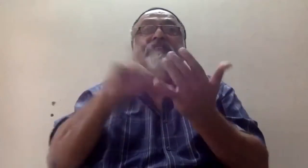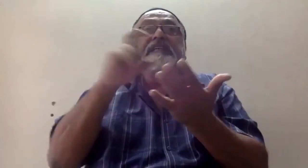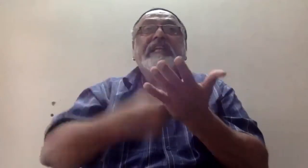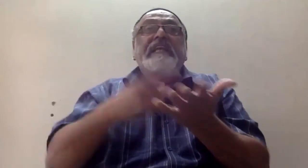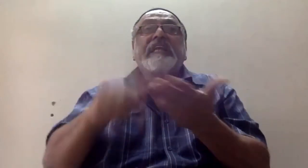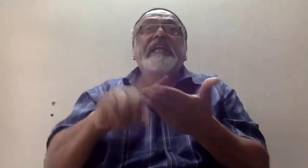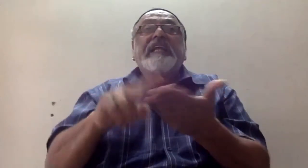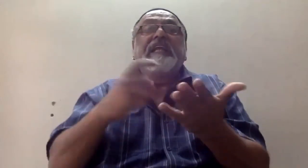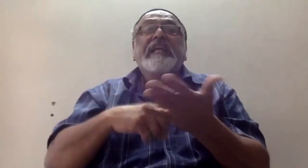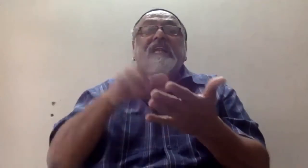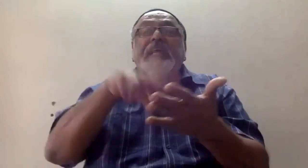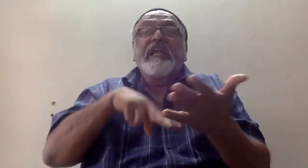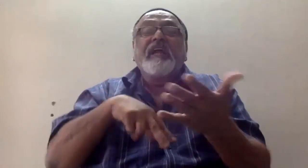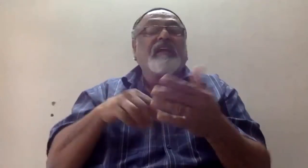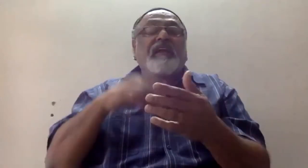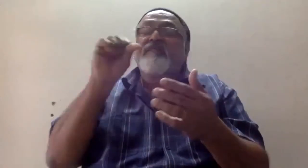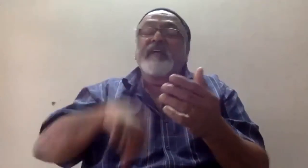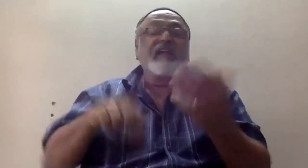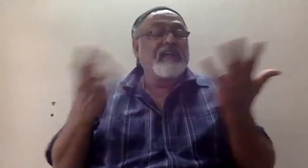help. And worst would be if it is handwritten.